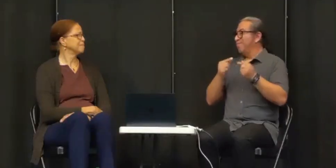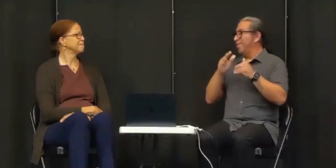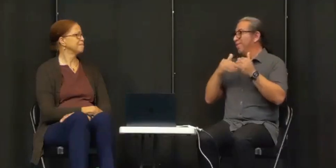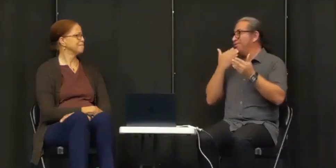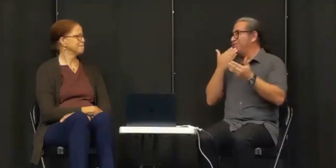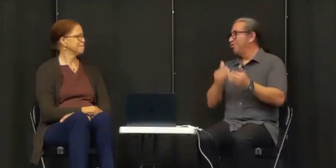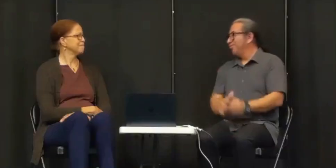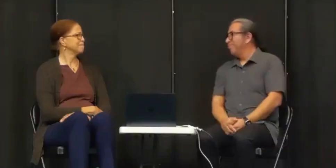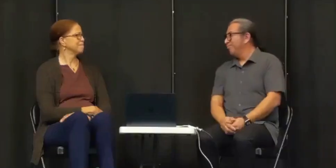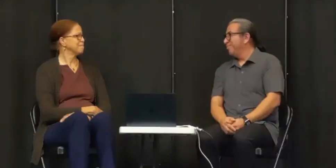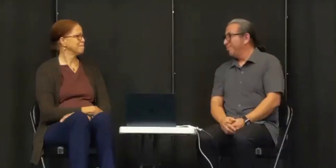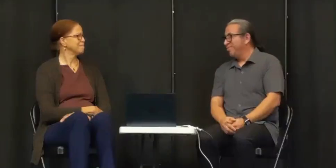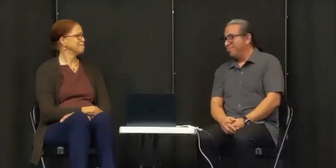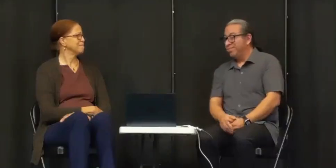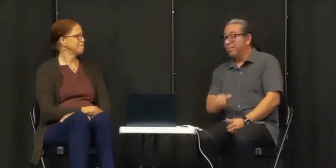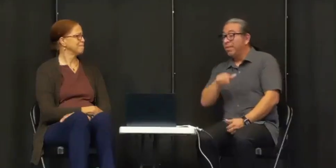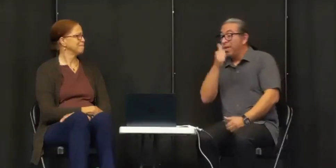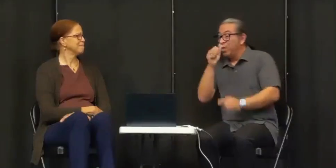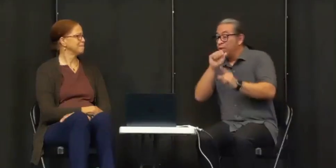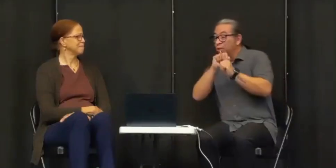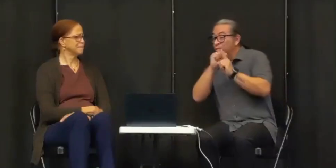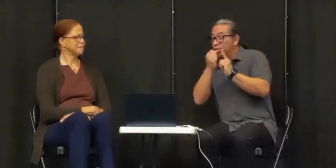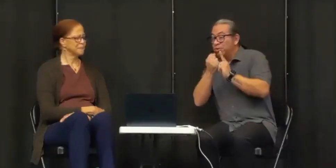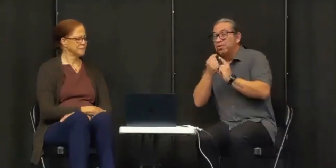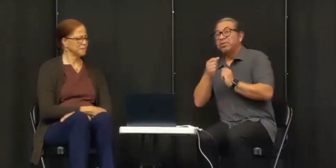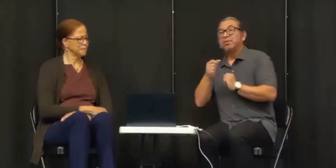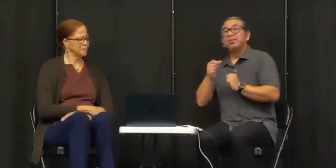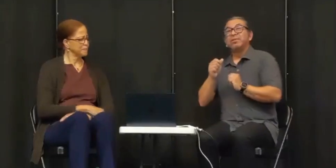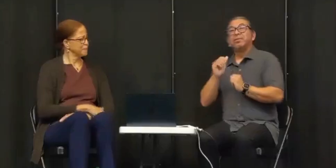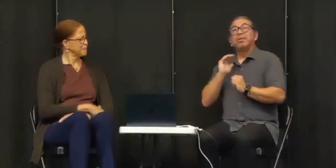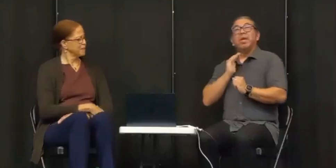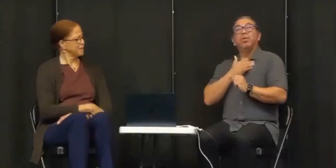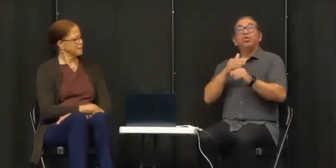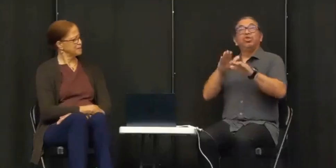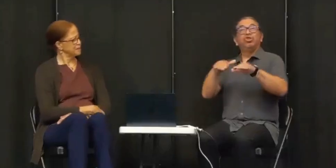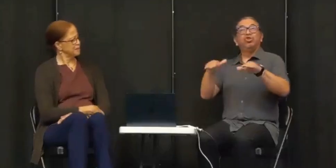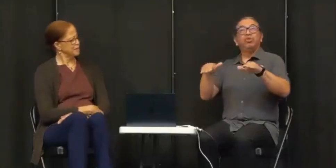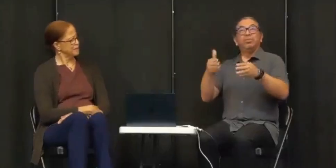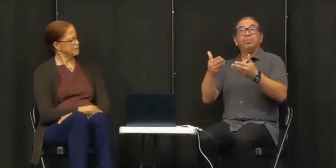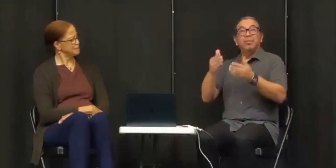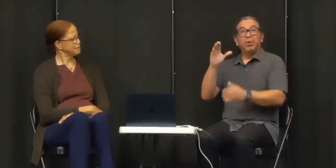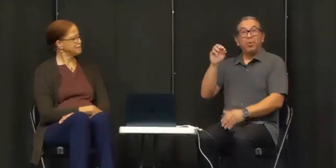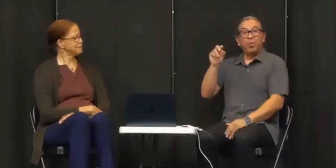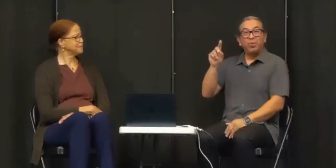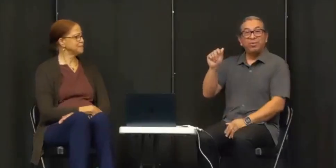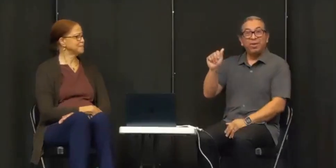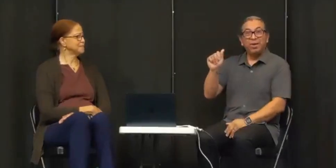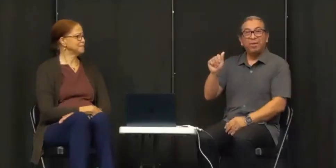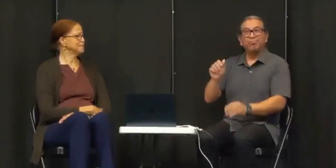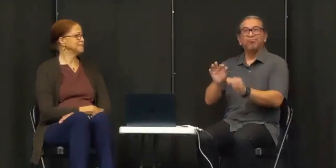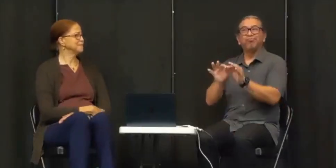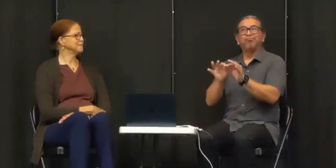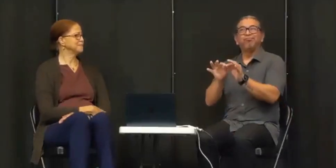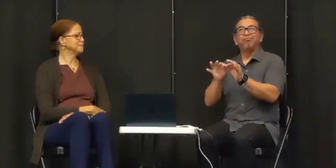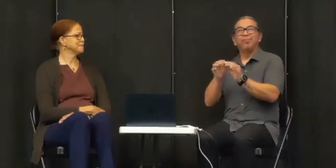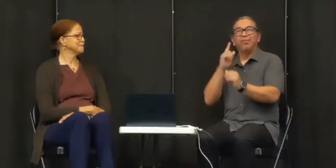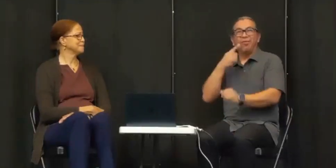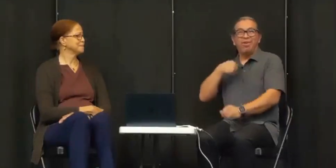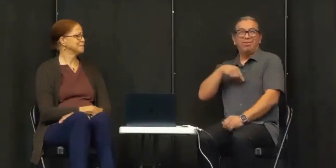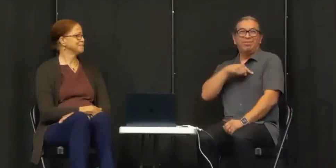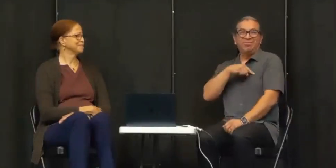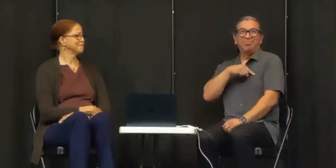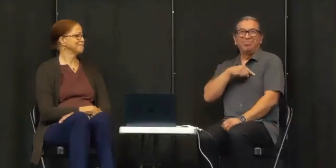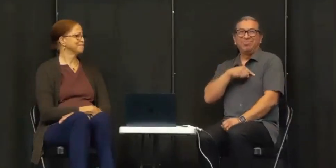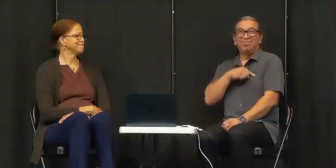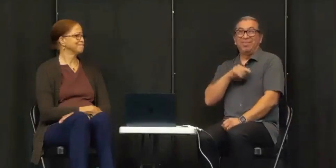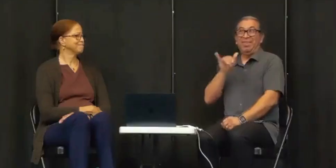But really that results in more uncomfortable feelings. Another situation, our children, maybe codas,